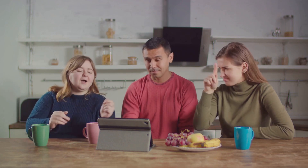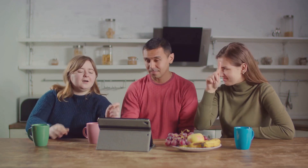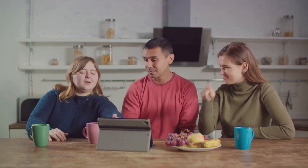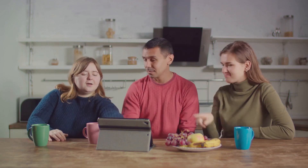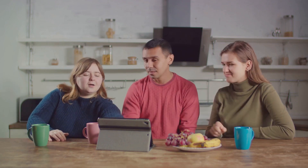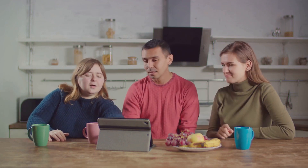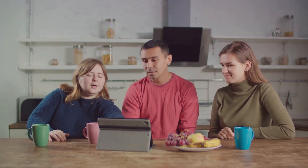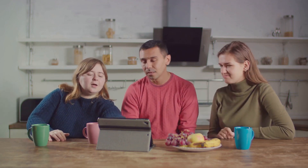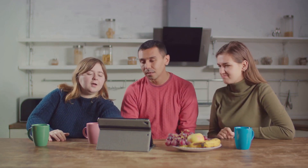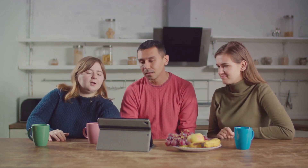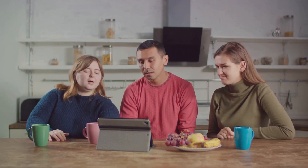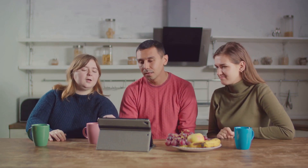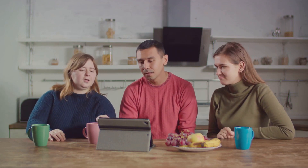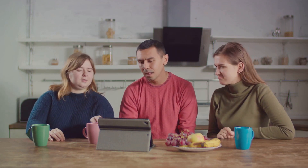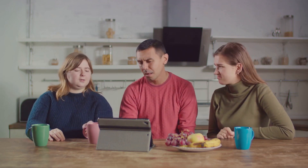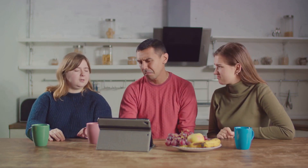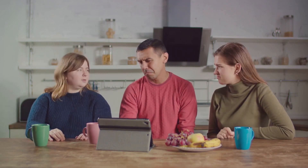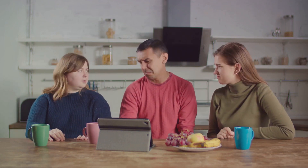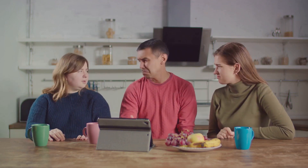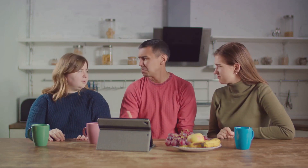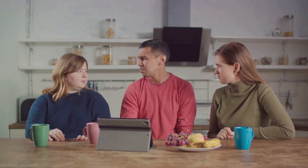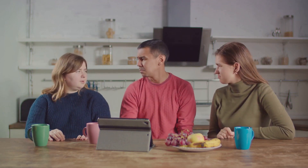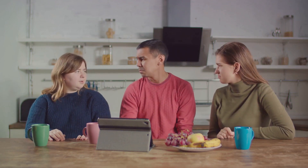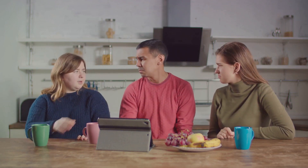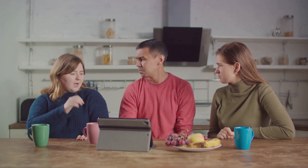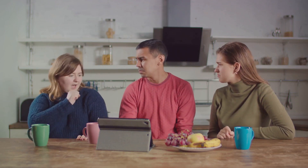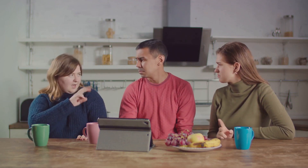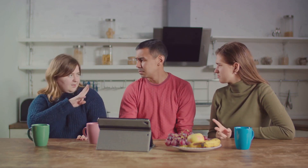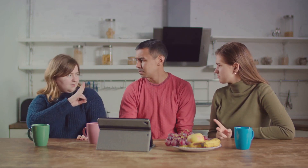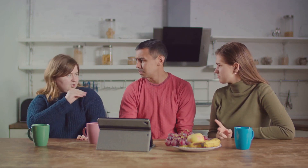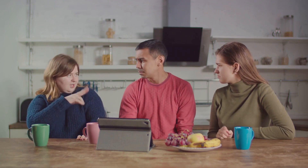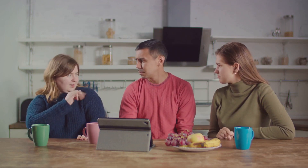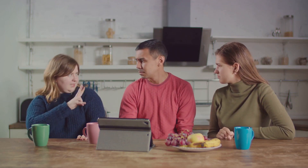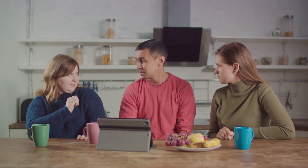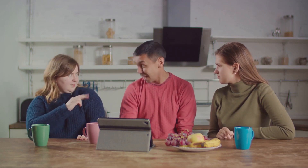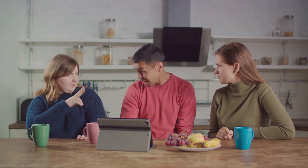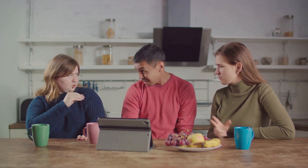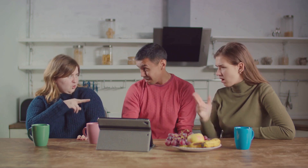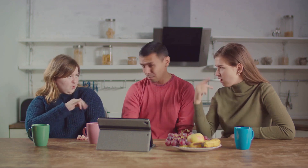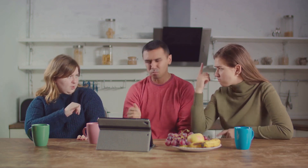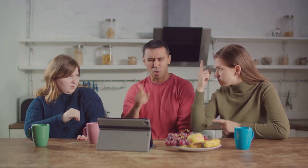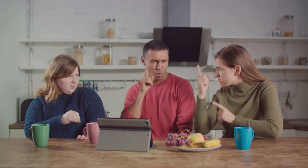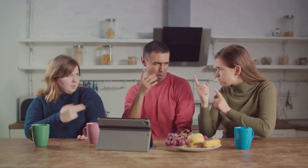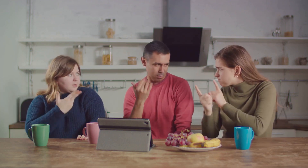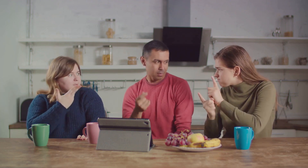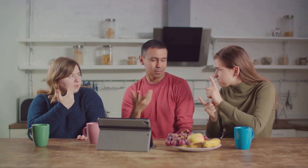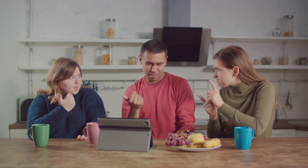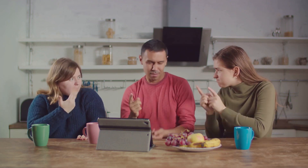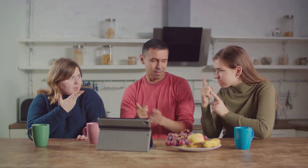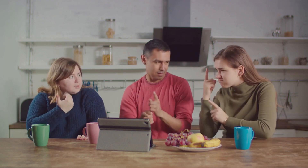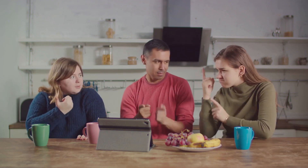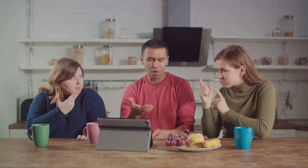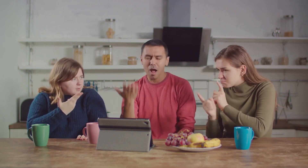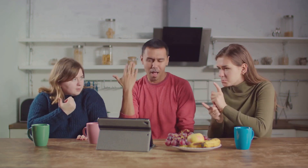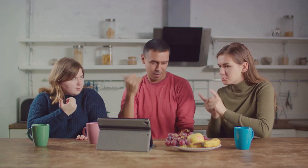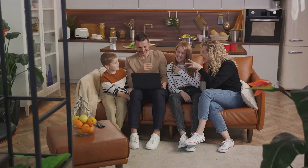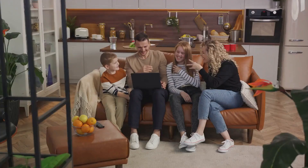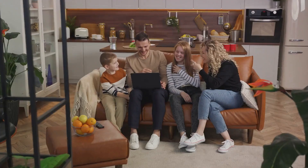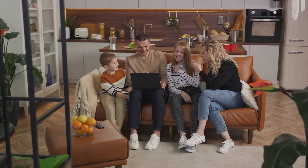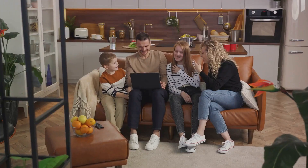rich, vibrant language in its own right. The impact of Stokoe's work on the deaf community was profound. His recognition of sign language as a fully